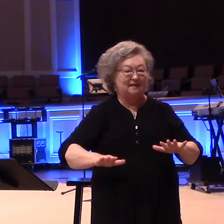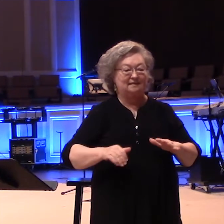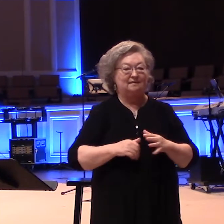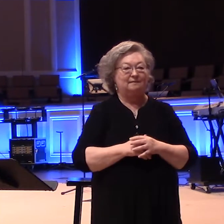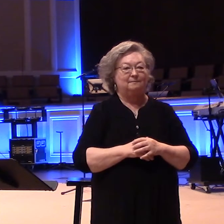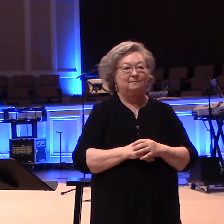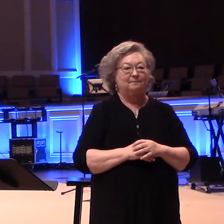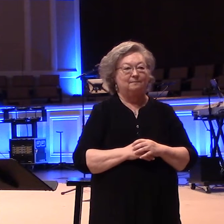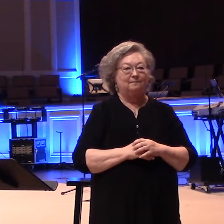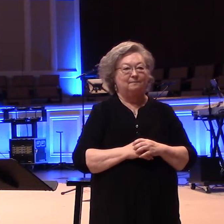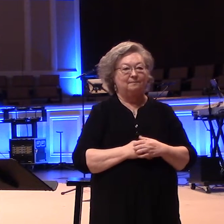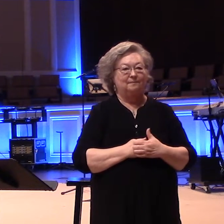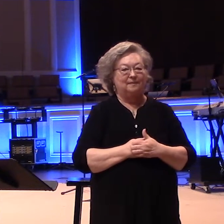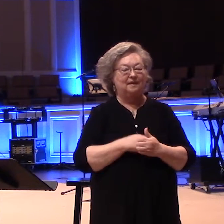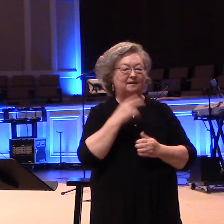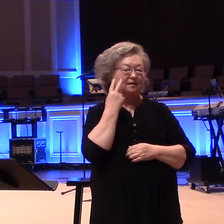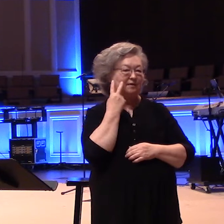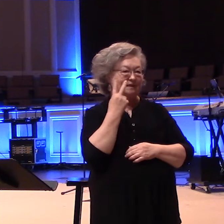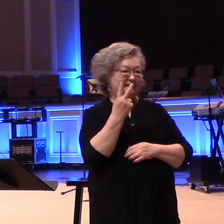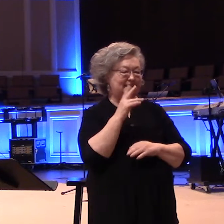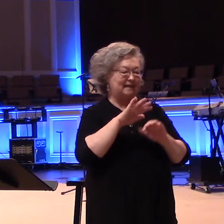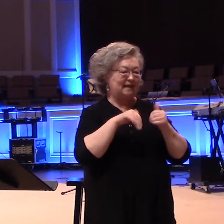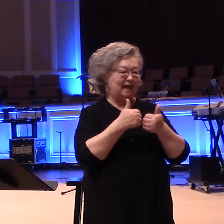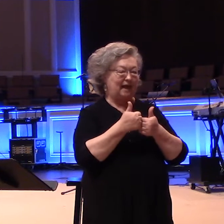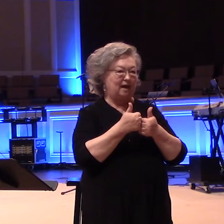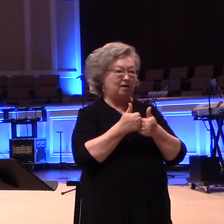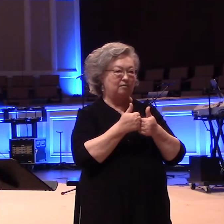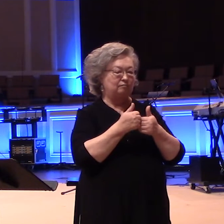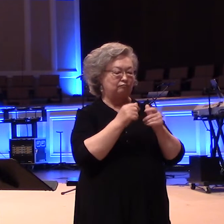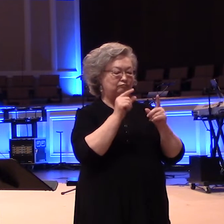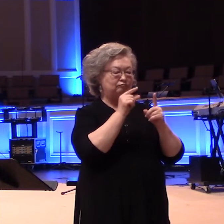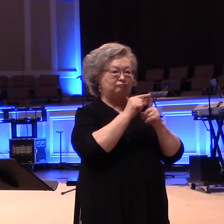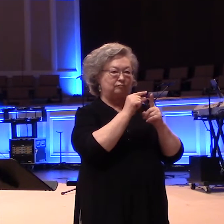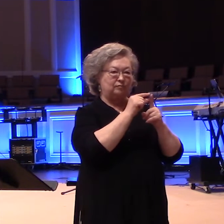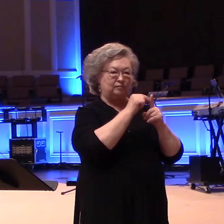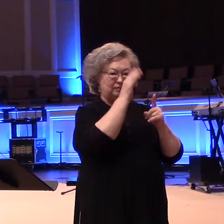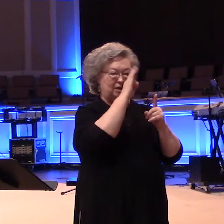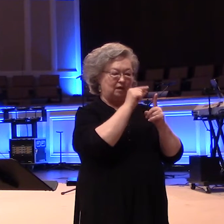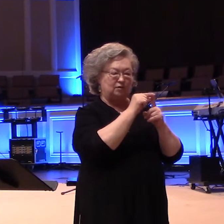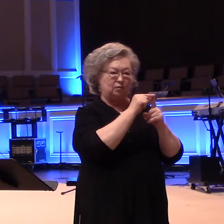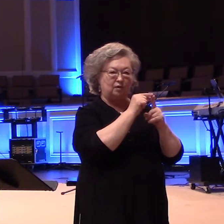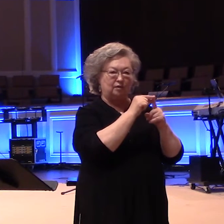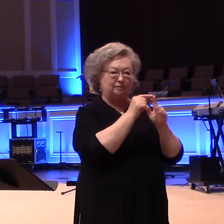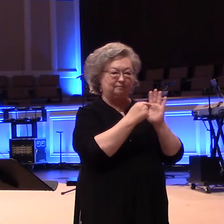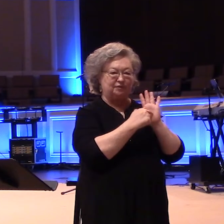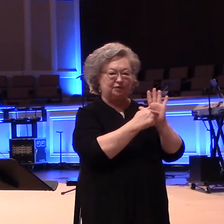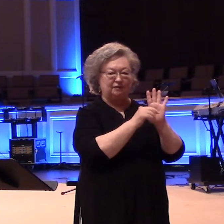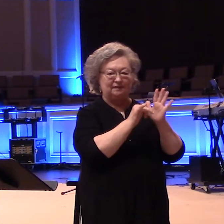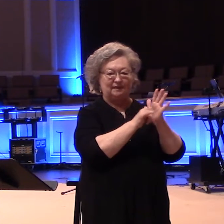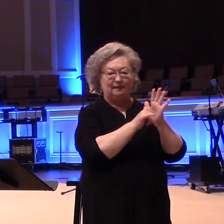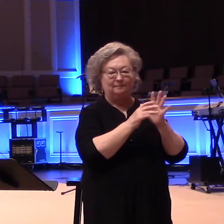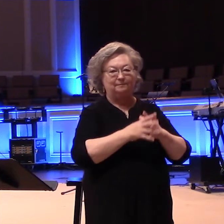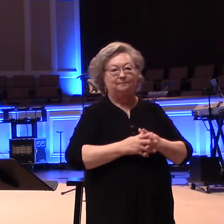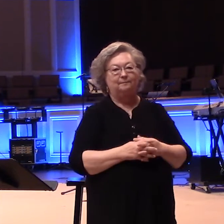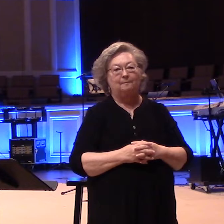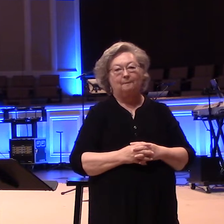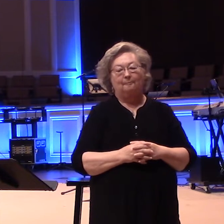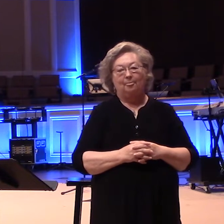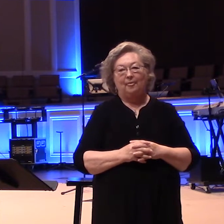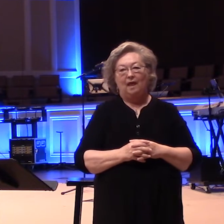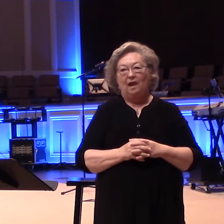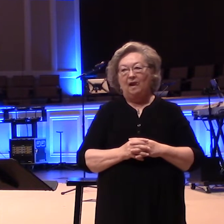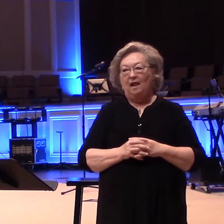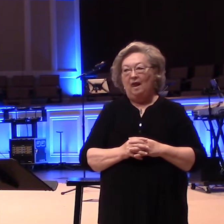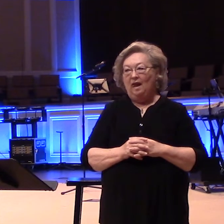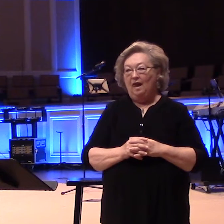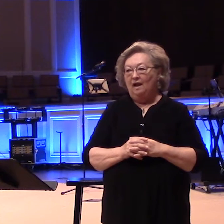things? Let's watch how this text lays this out for us very quickly. First of all, and my wonderful communications director,